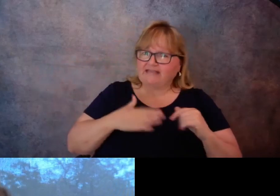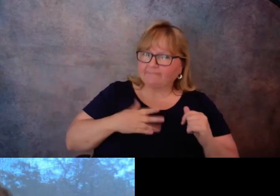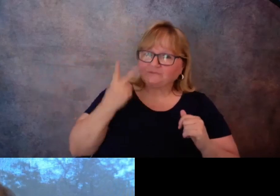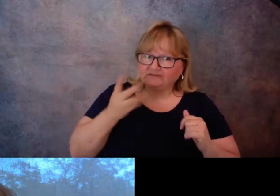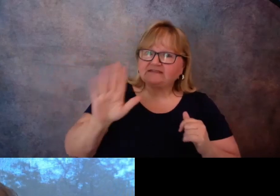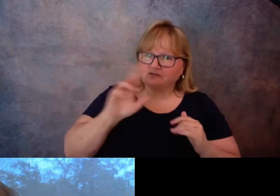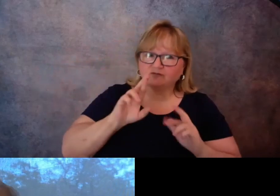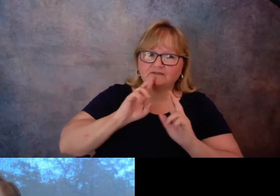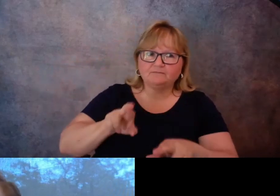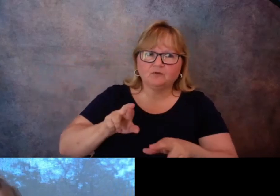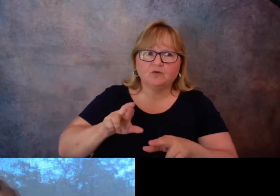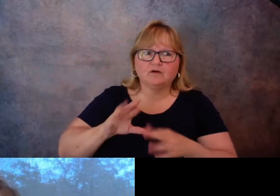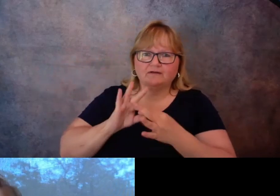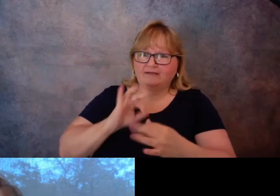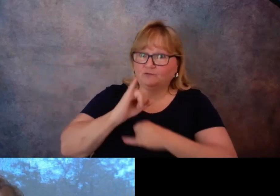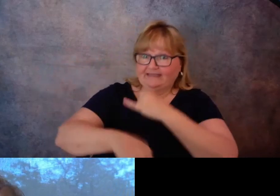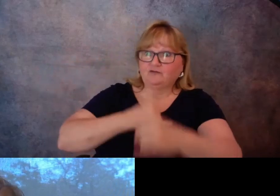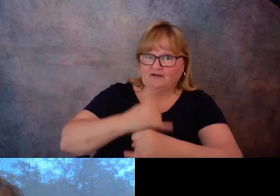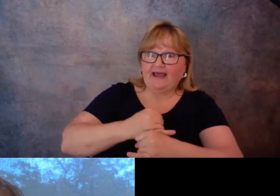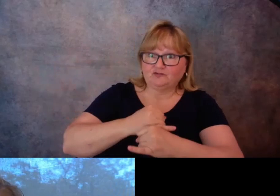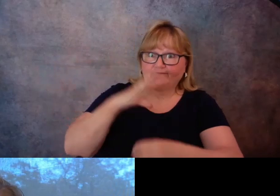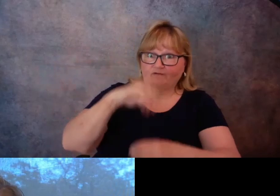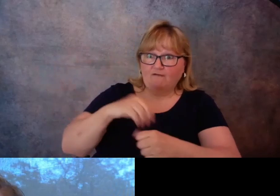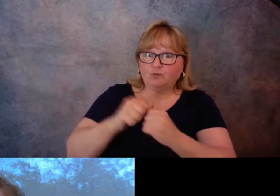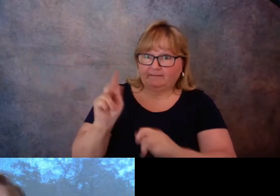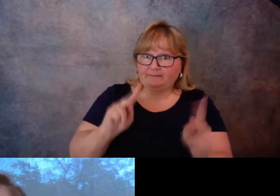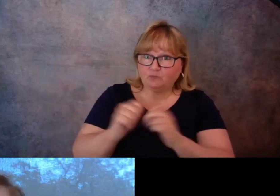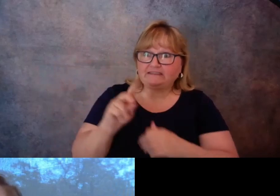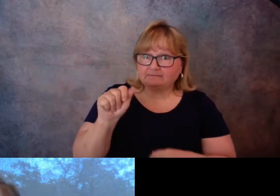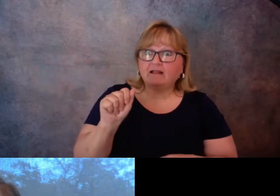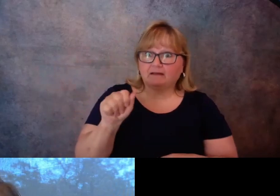on international involvement of people with disabilities.